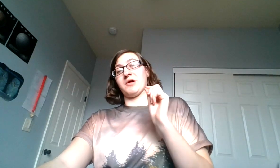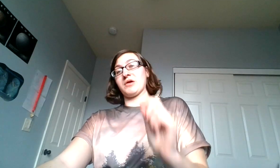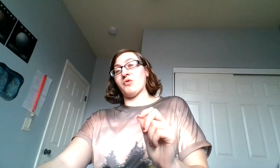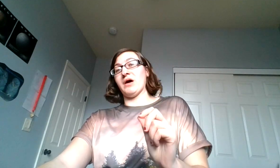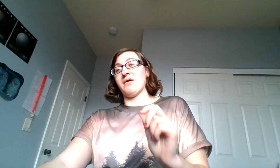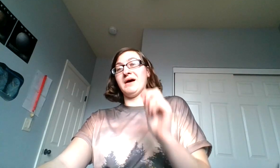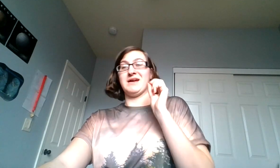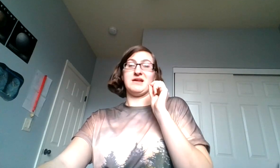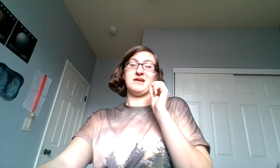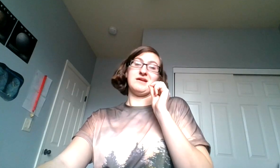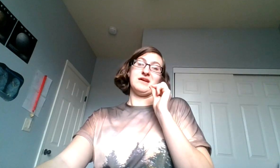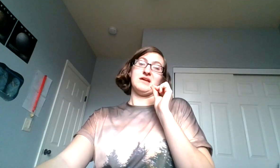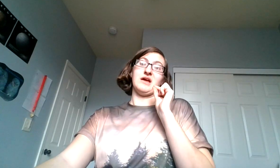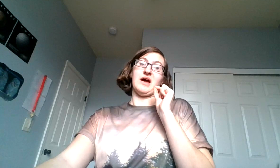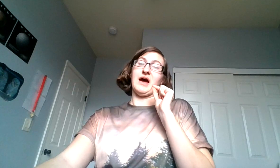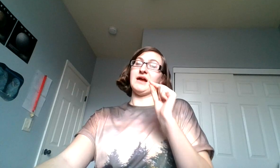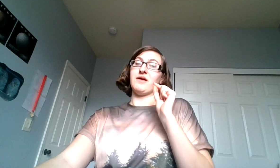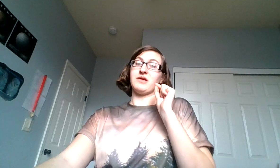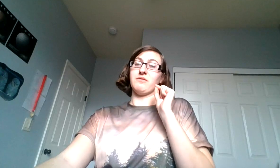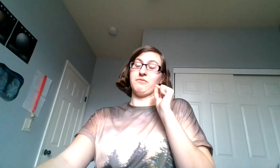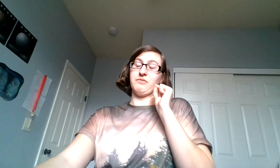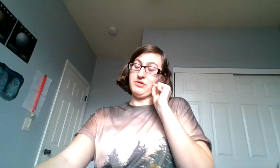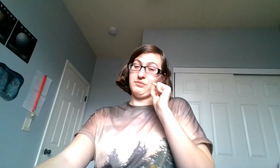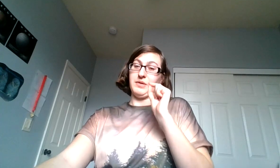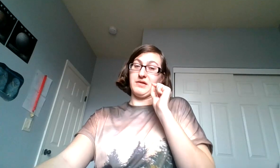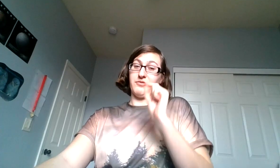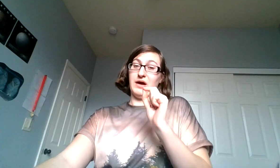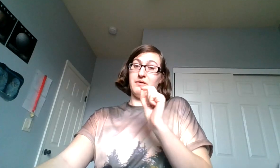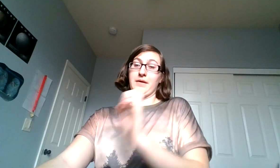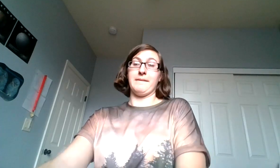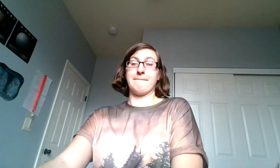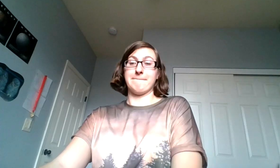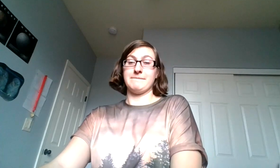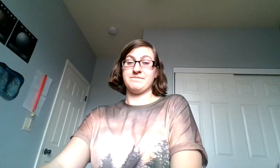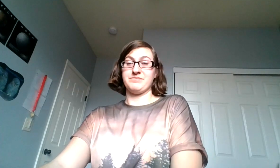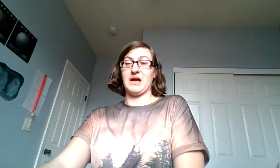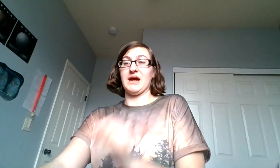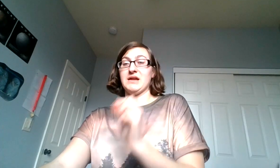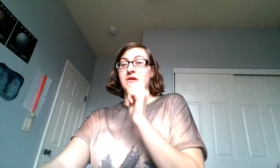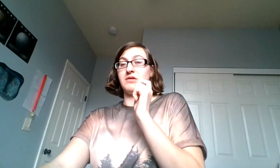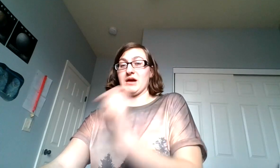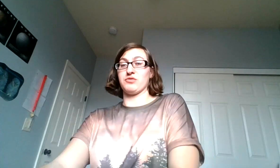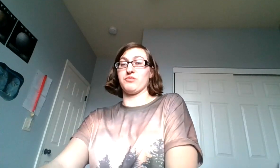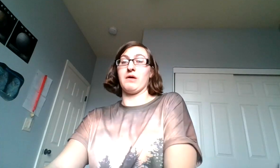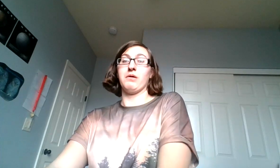well. I know you very well. I know you guys well.